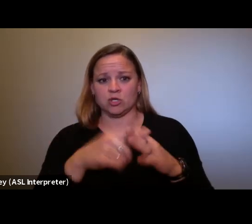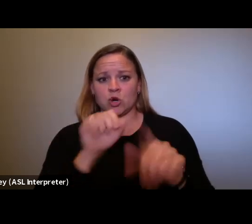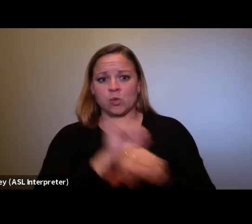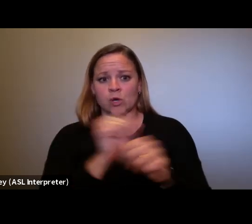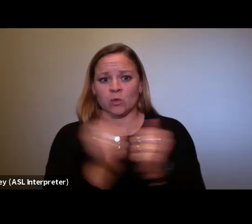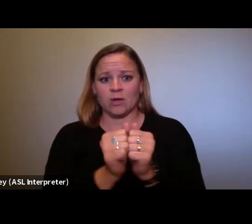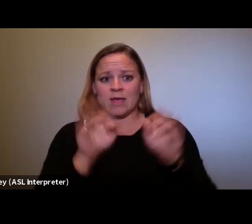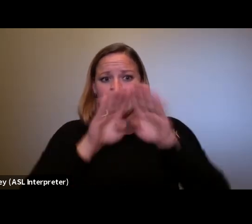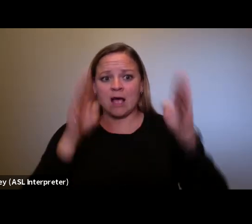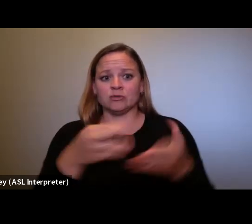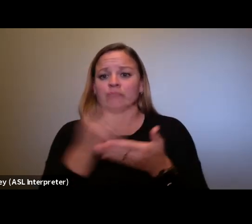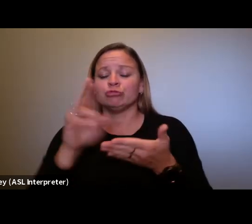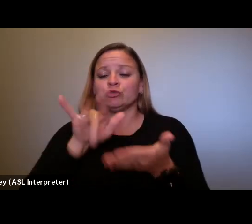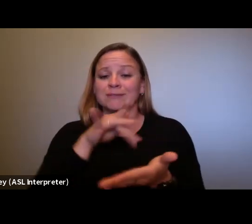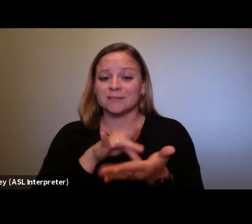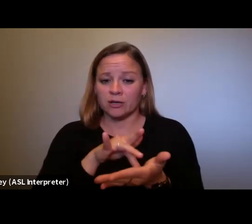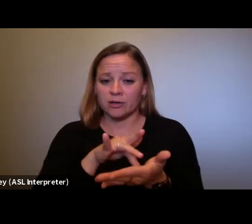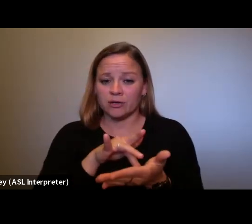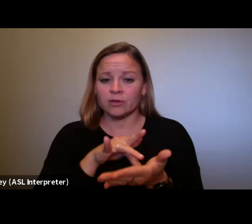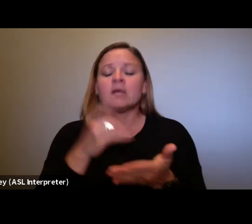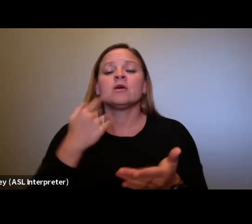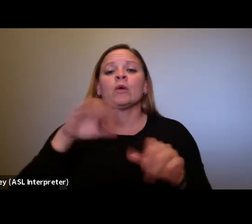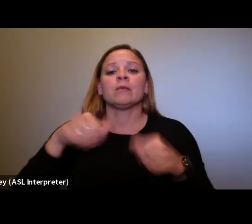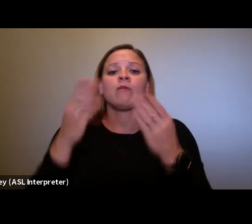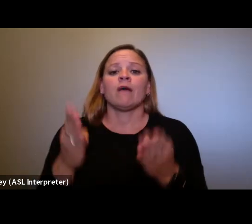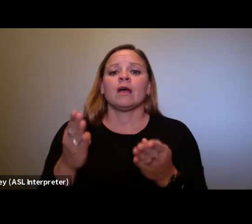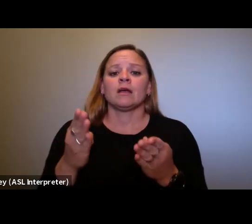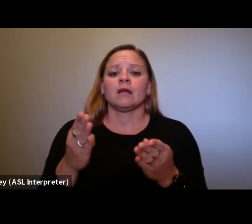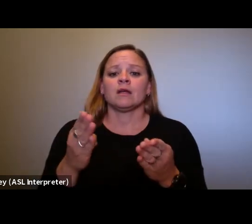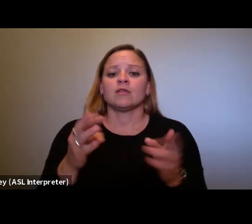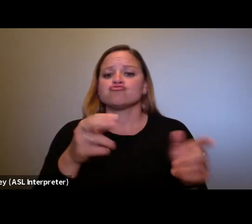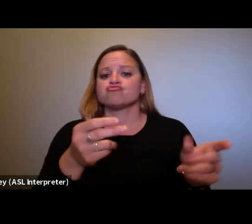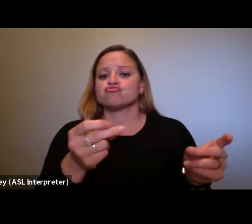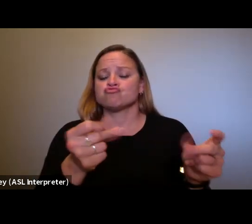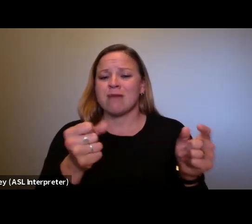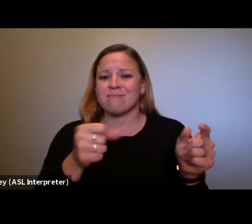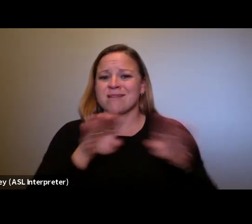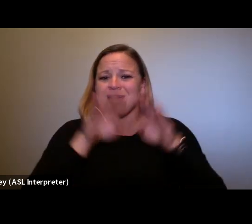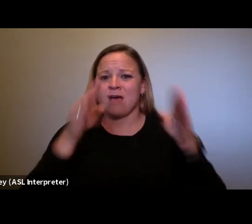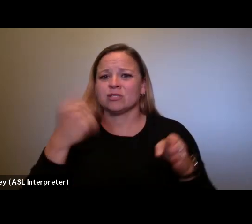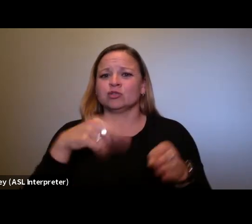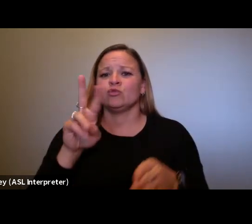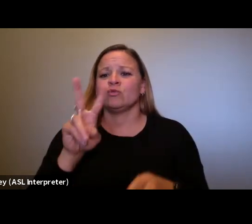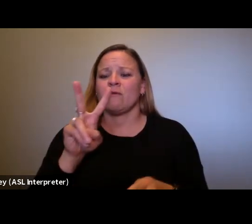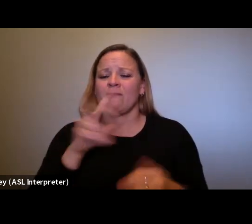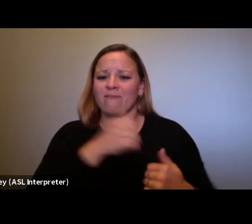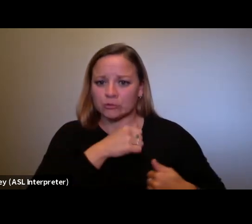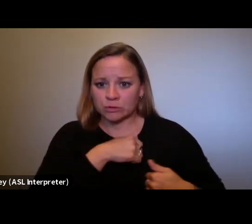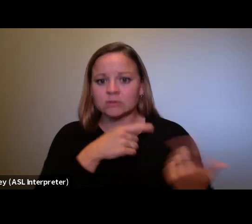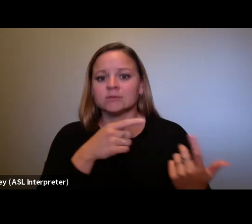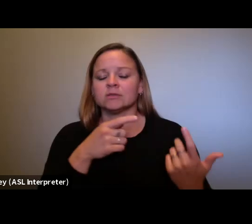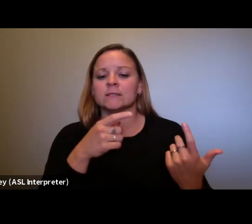with Housing Resource Center. We provided rapid housing to veterans. As long with